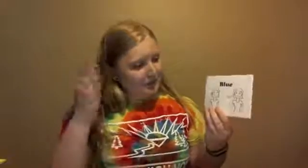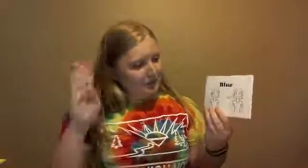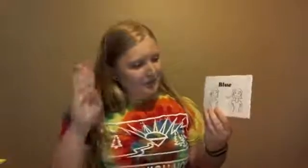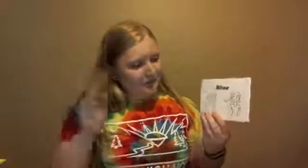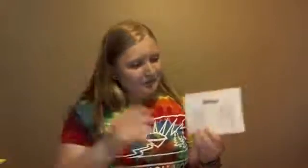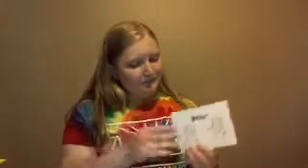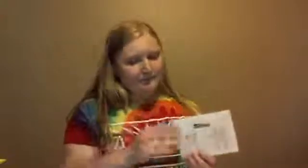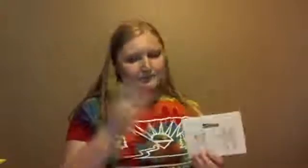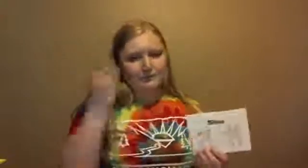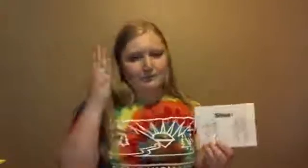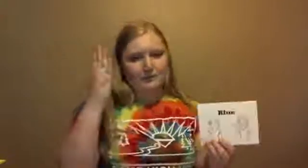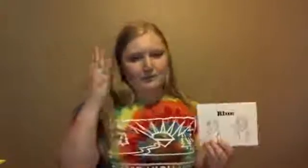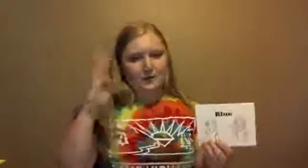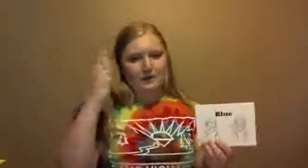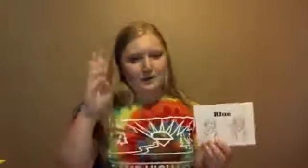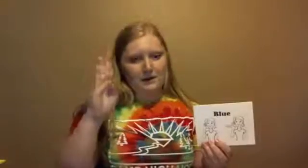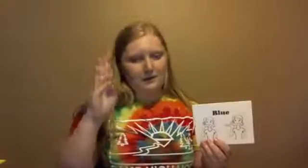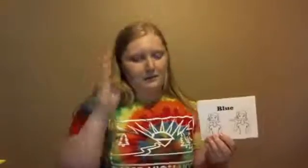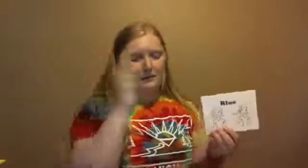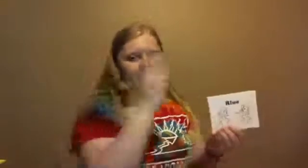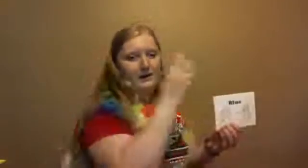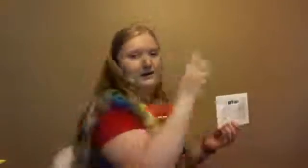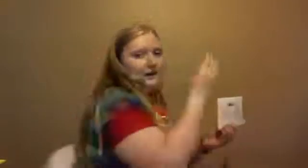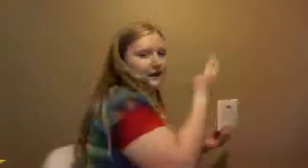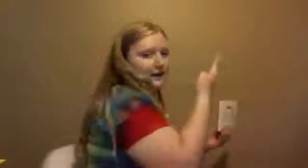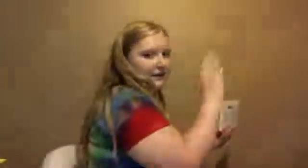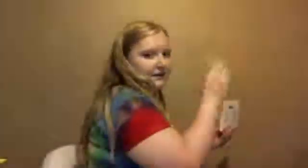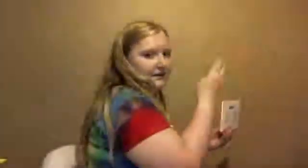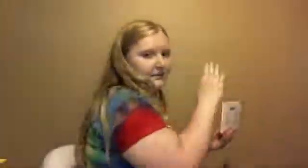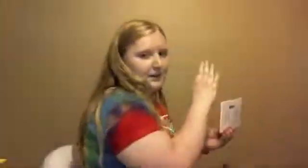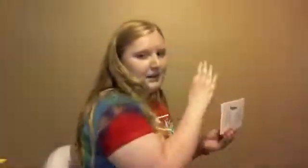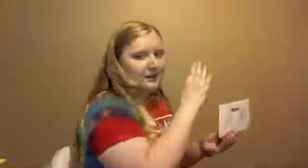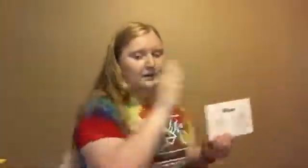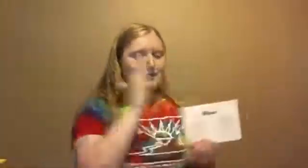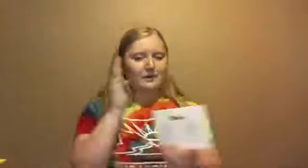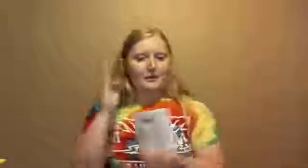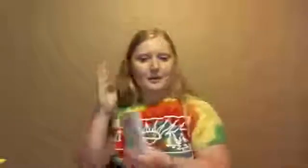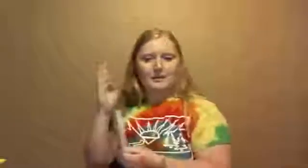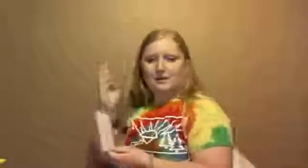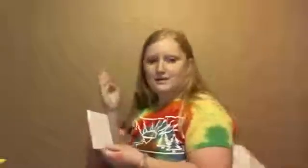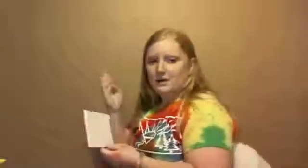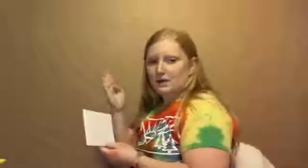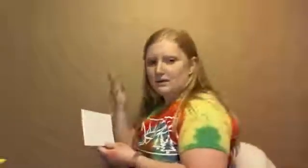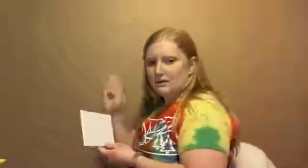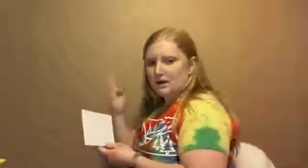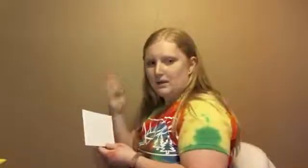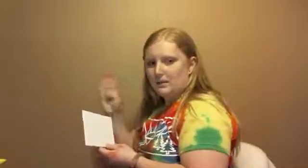blue, blue. Okay. Like this, blue. Spin around this way, blue.